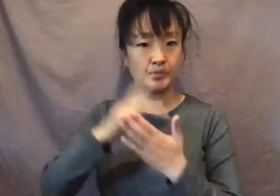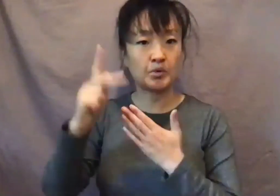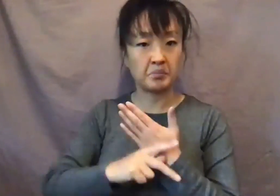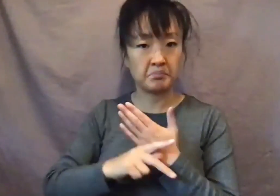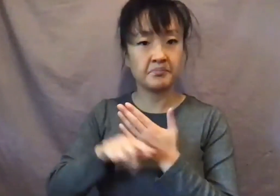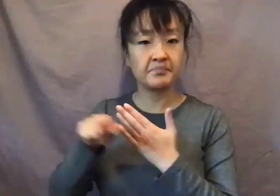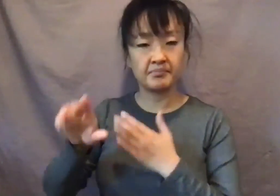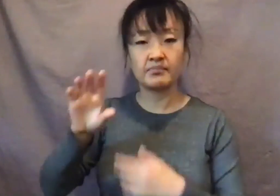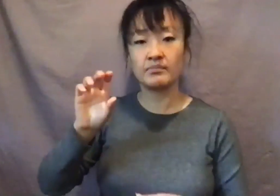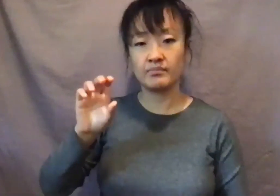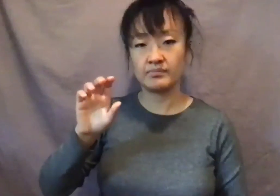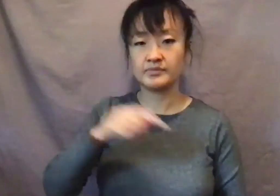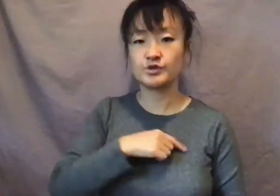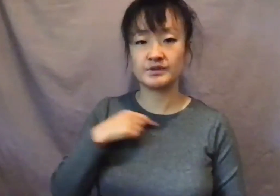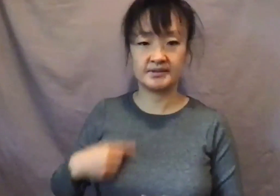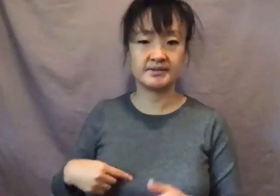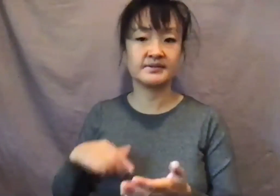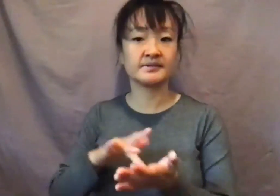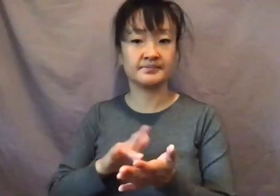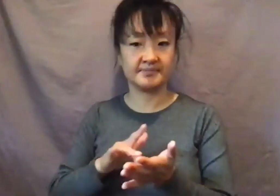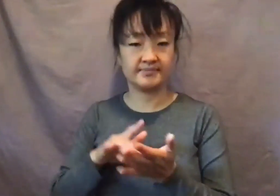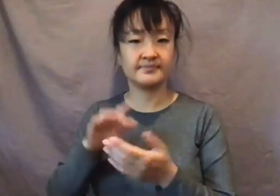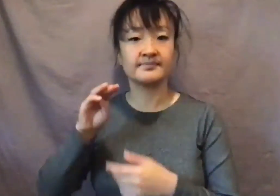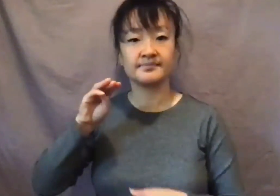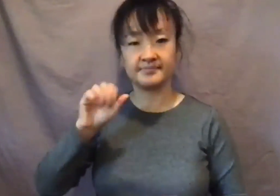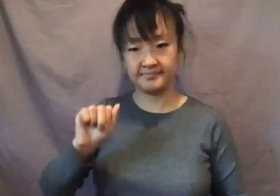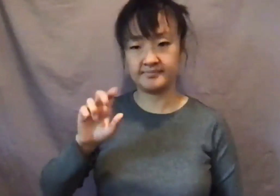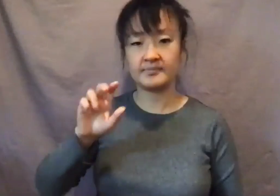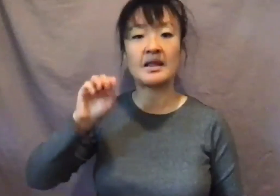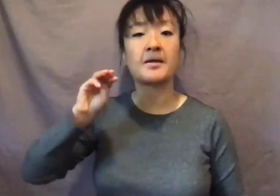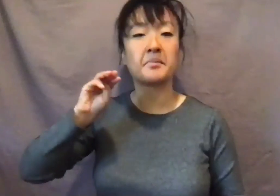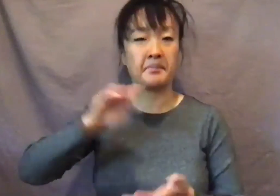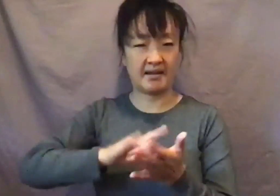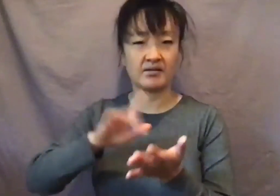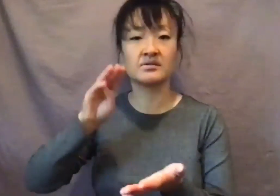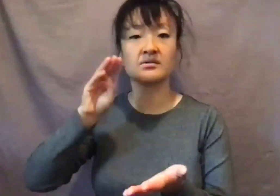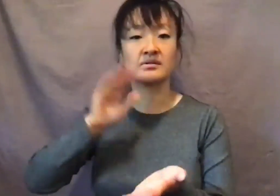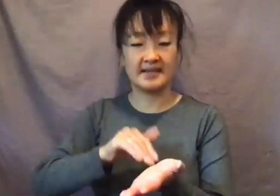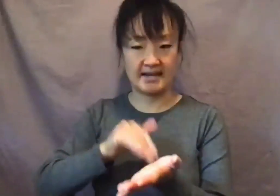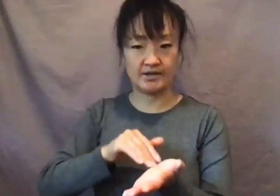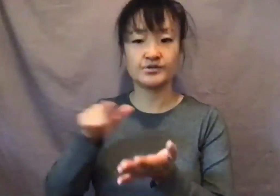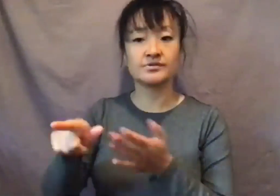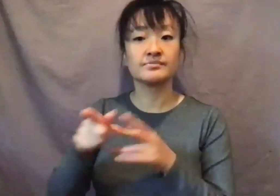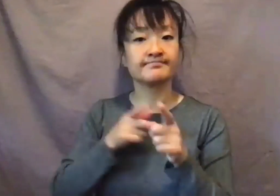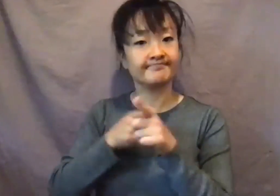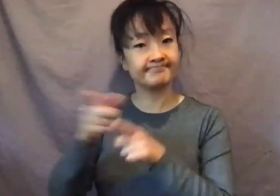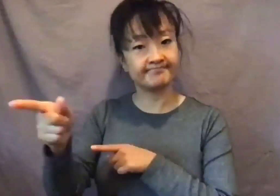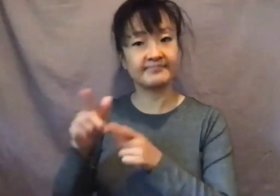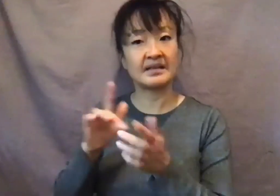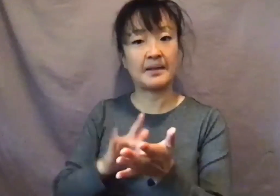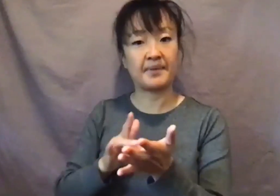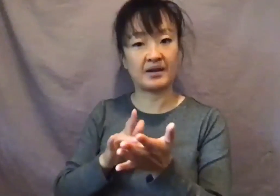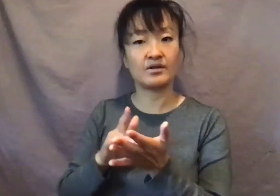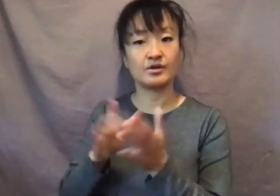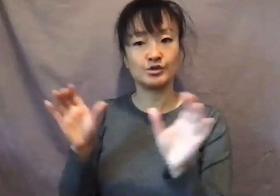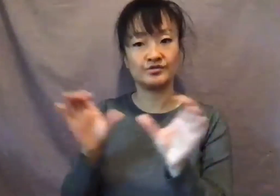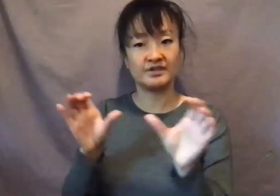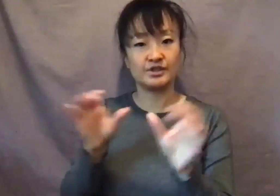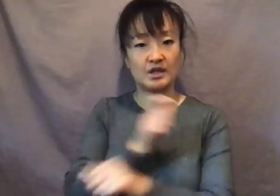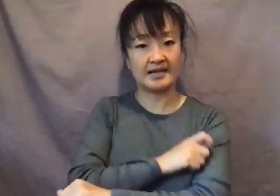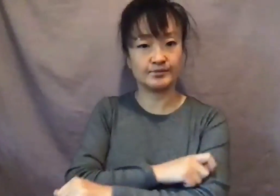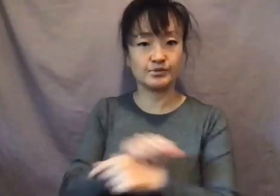And I also have friends of mine that are MDs that have gone for what we call medical certification in acupuncture training, which is